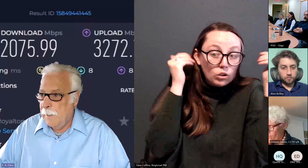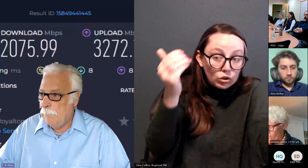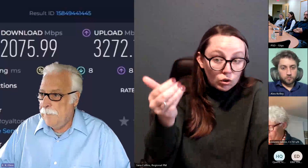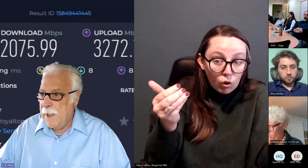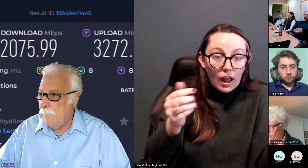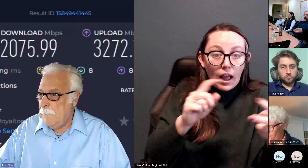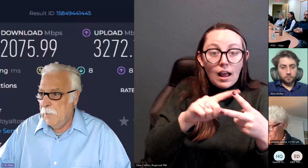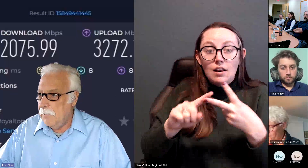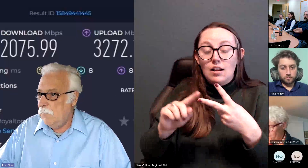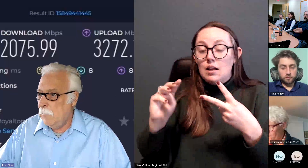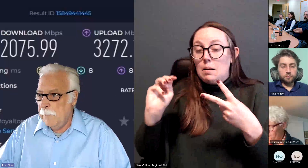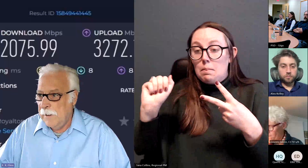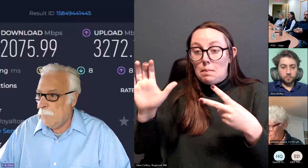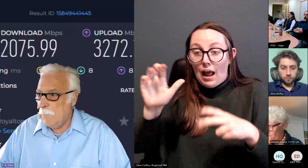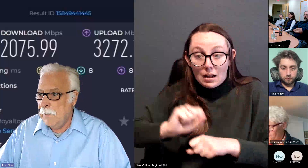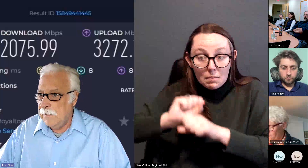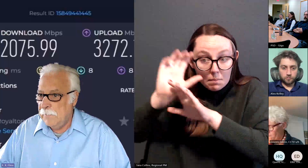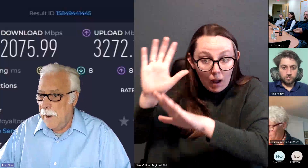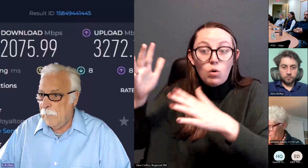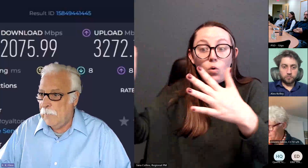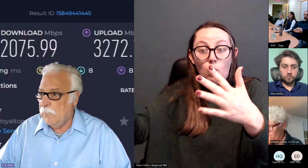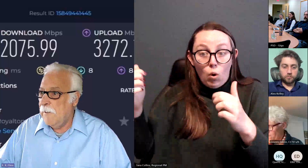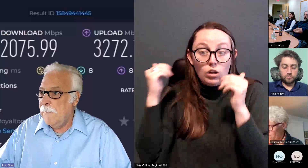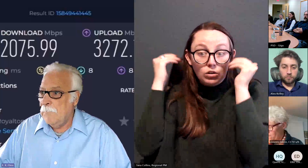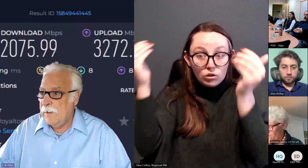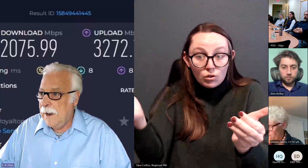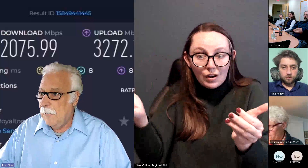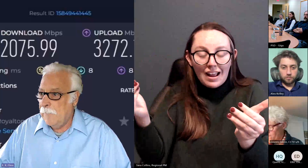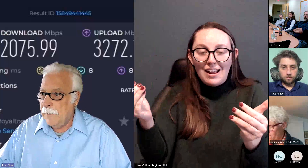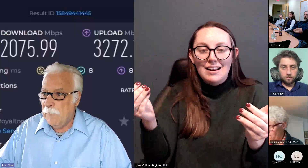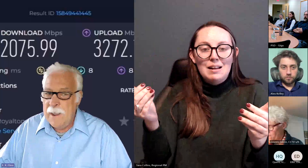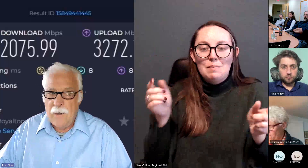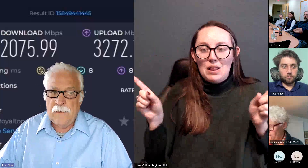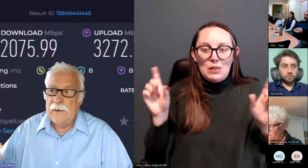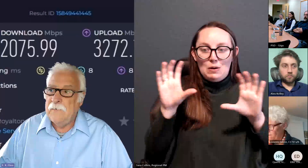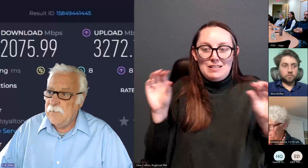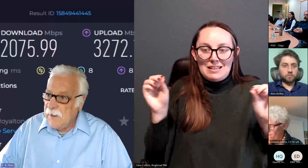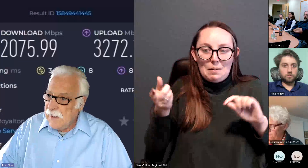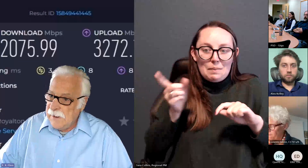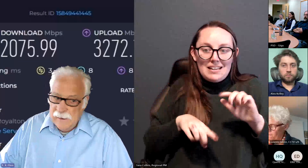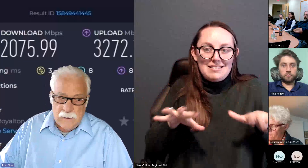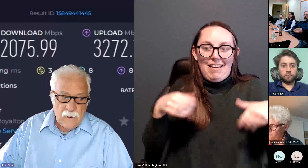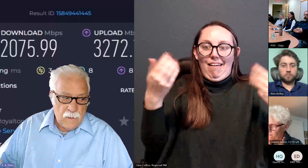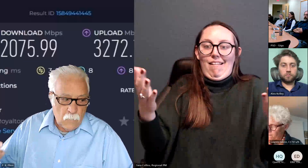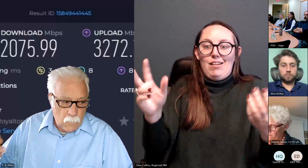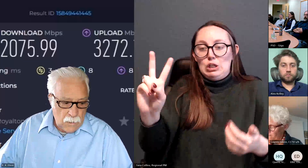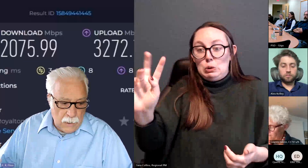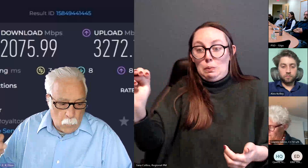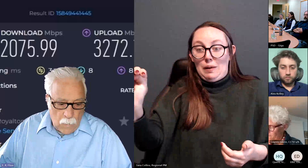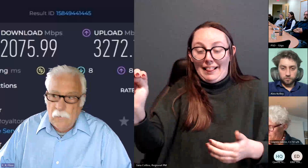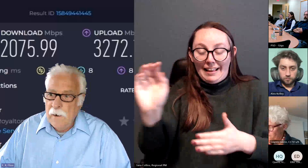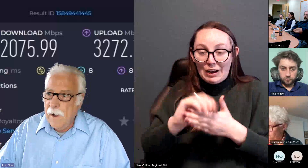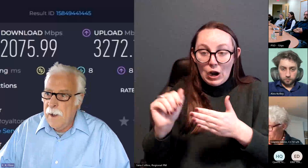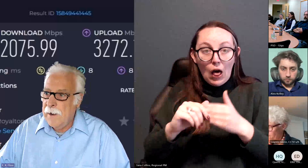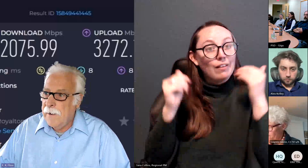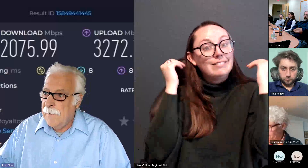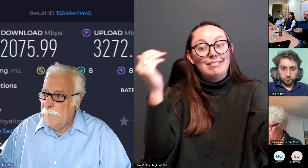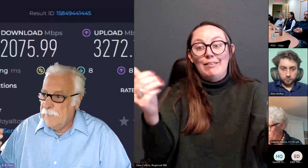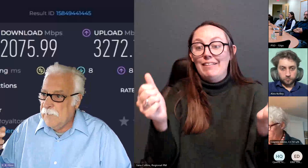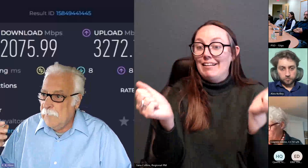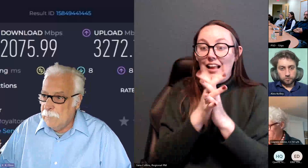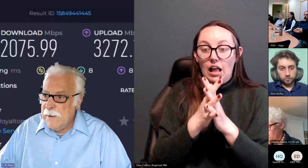to put up that $1 million, $2 million, $3 million to get it off the ground and see, you know, whether or